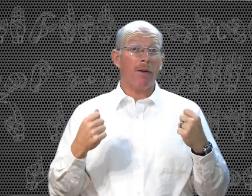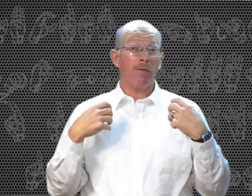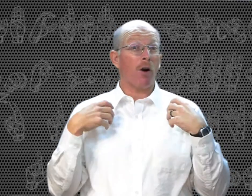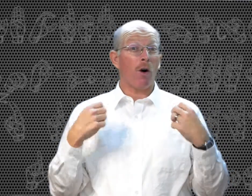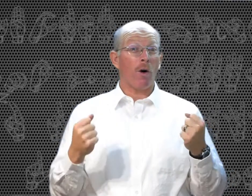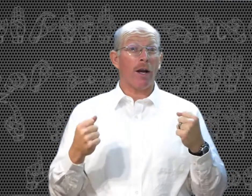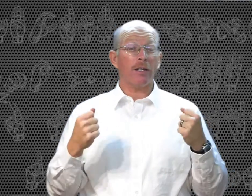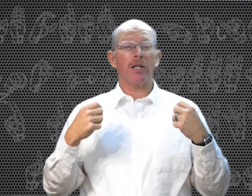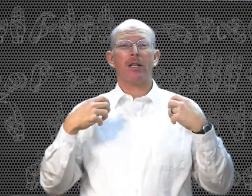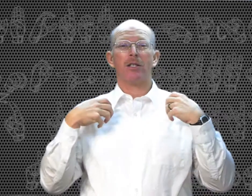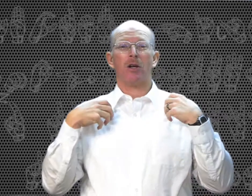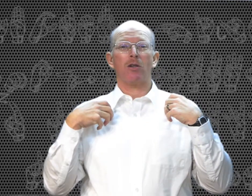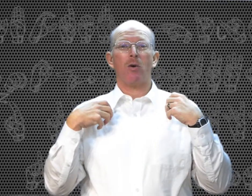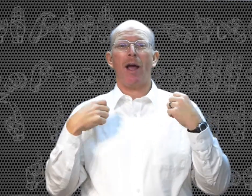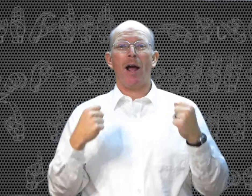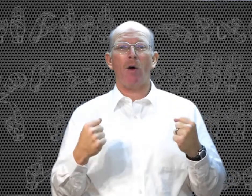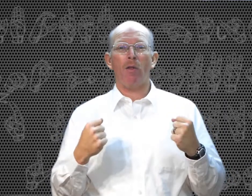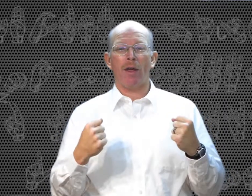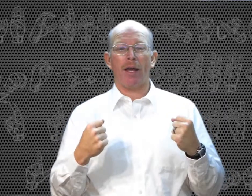brave, courage. It's also healthy.